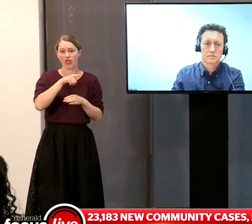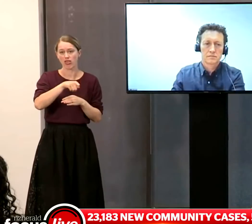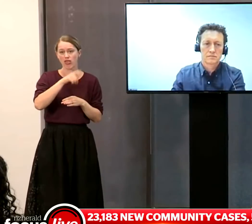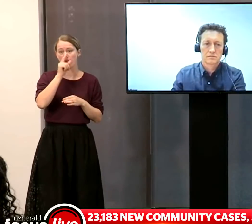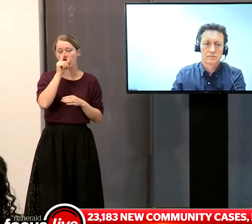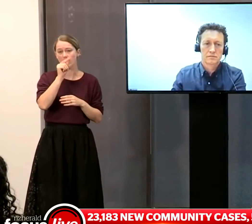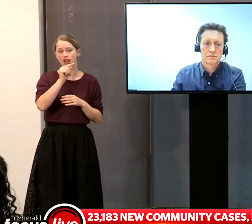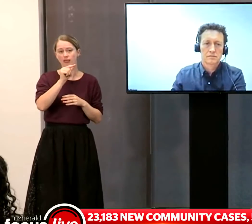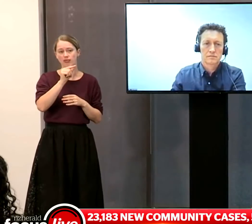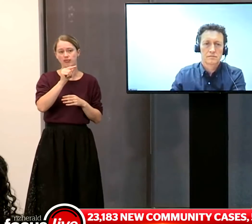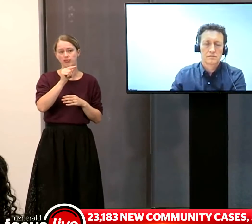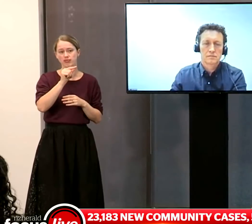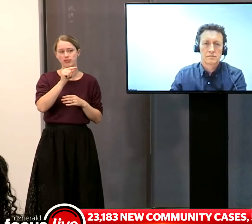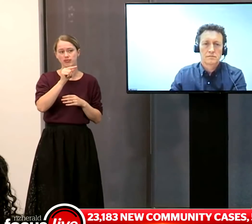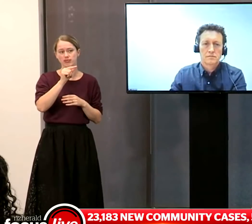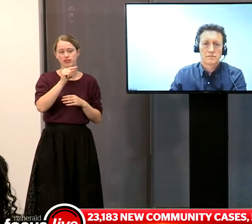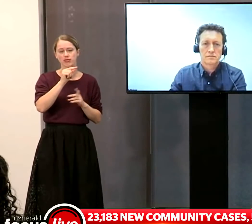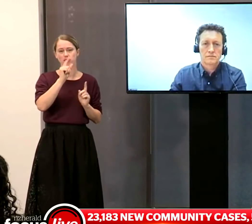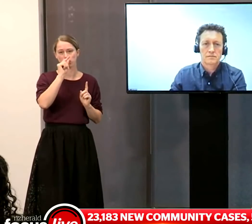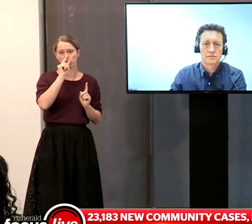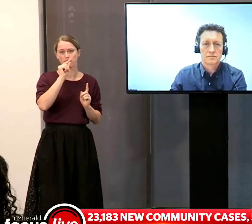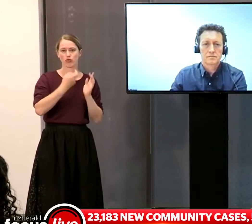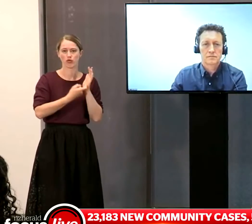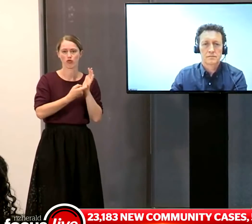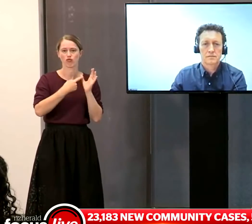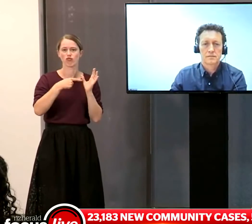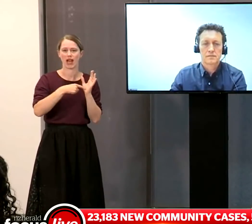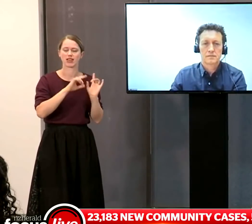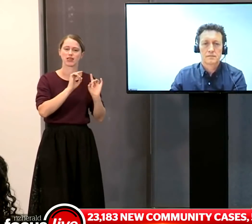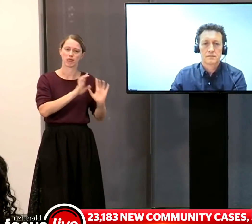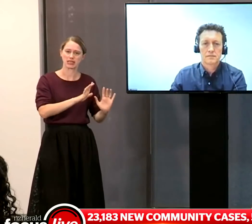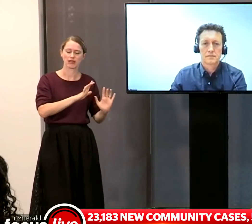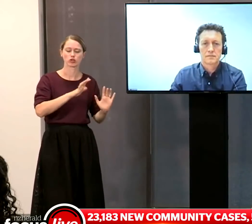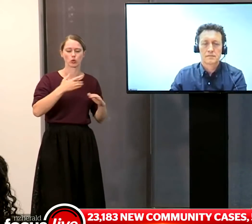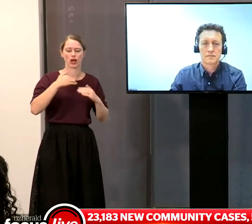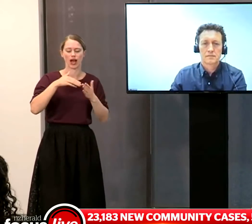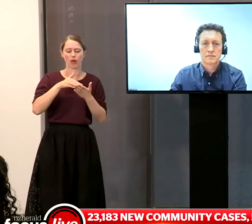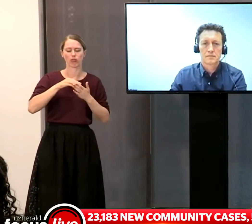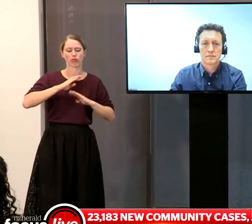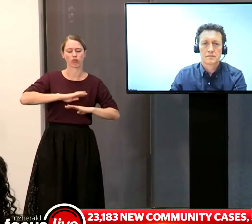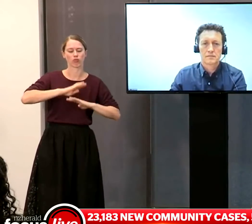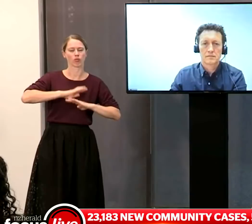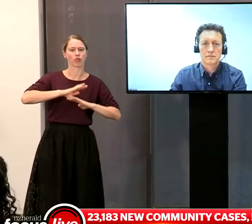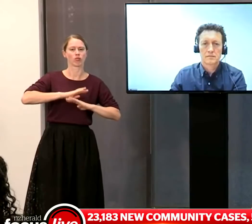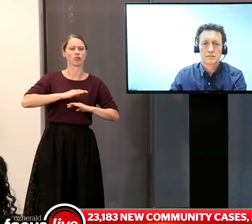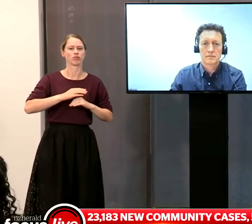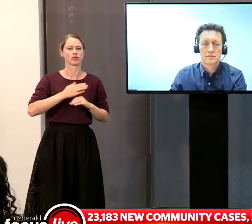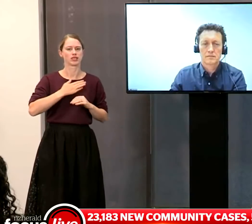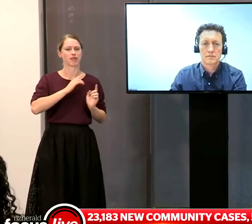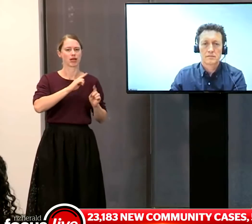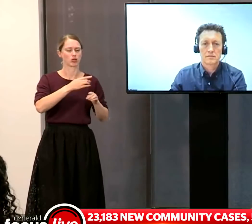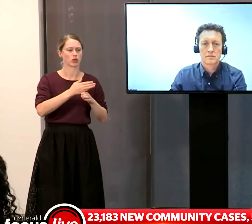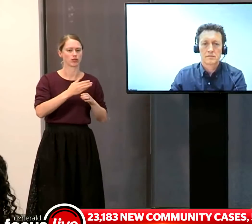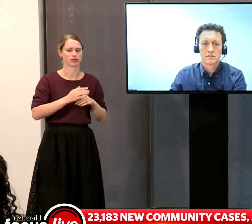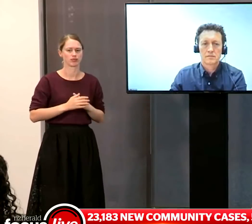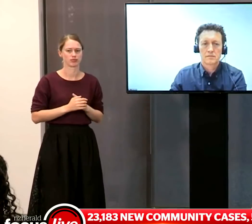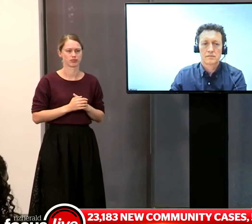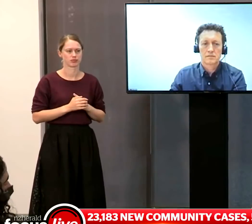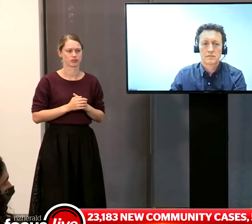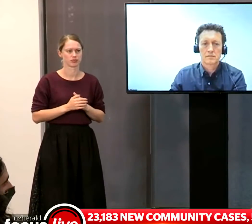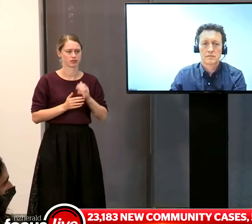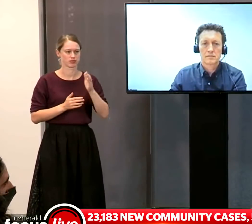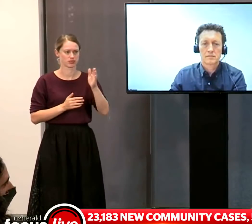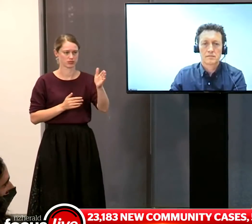then they may then use the rapid antigen testing to help enable a safe return to work. What is Do your you